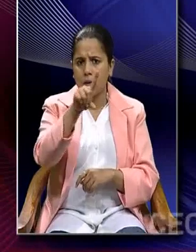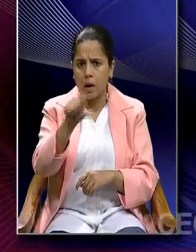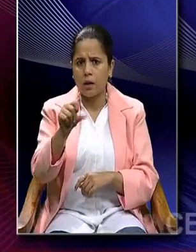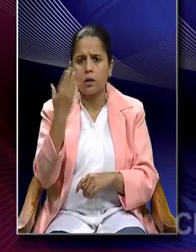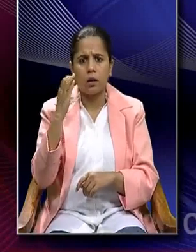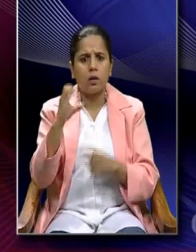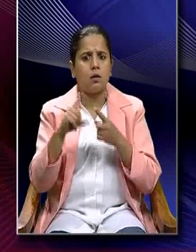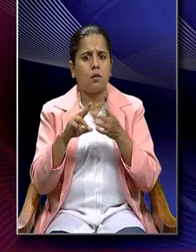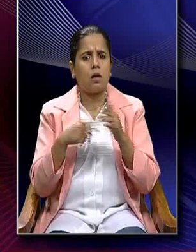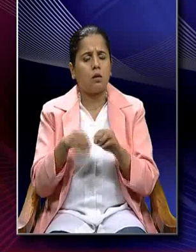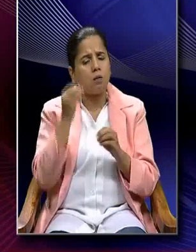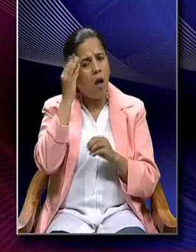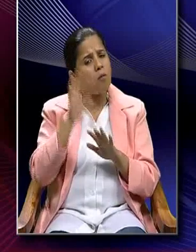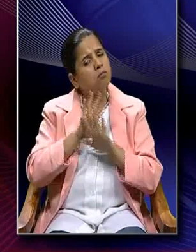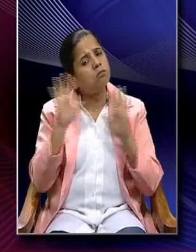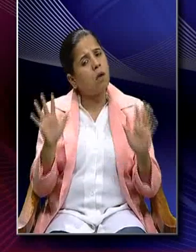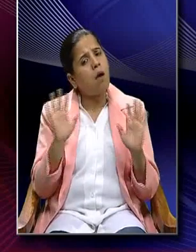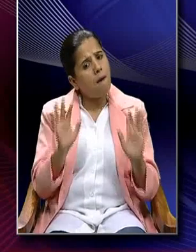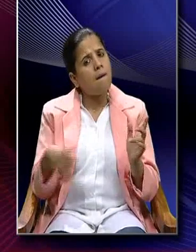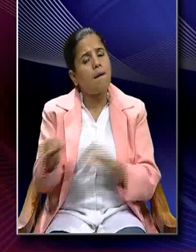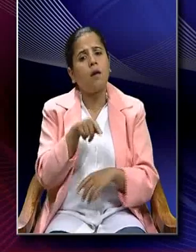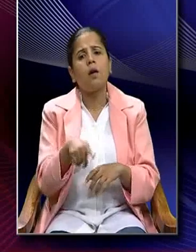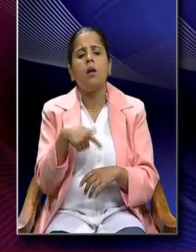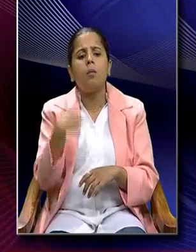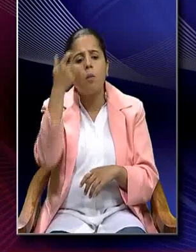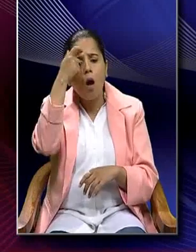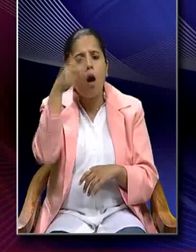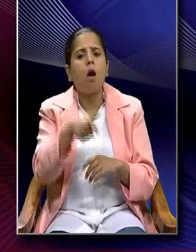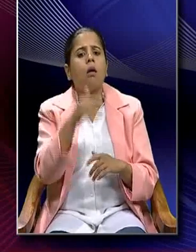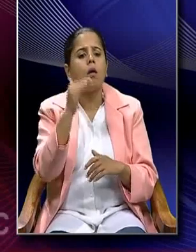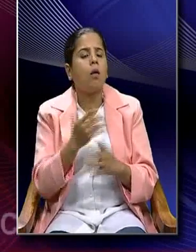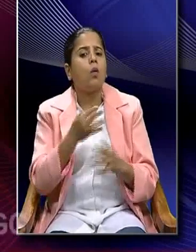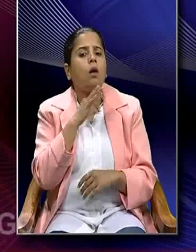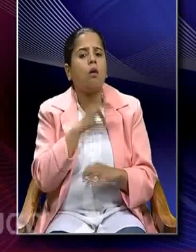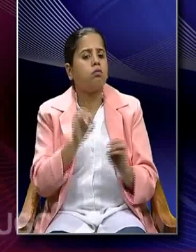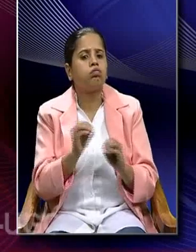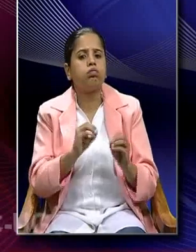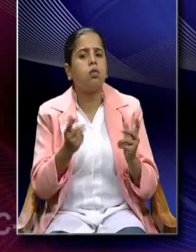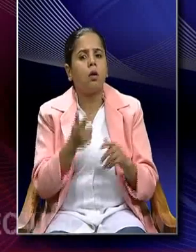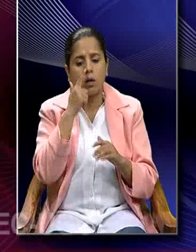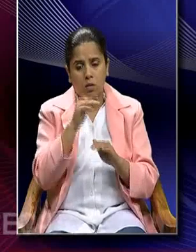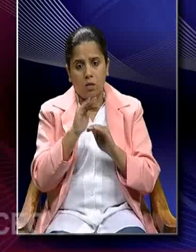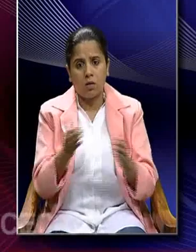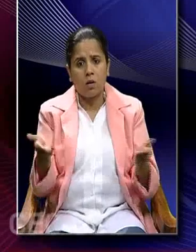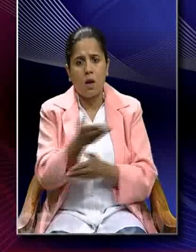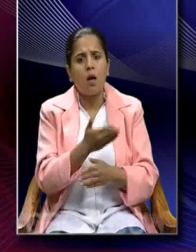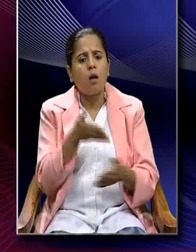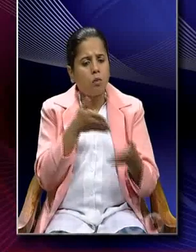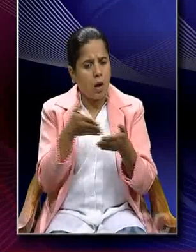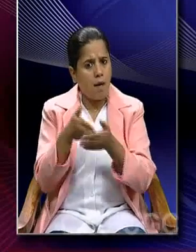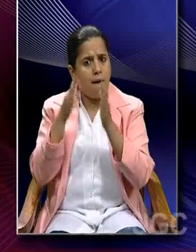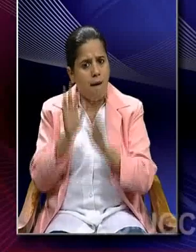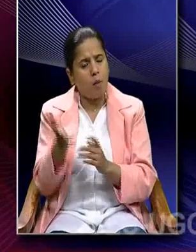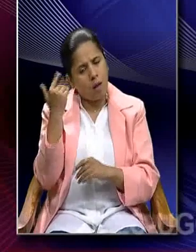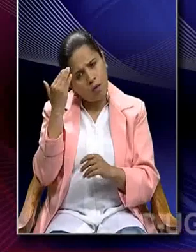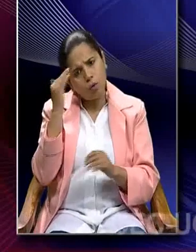was great awareness about the disadvantages that the girl child faced. And the